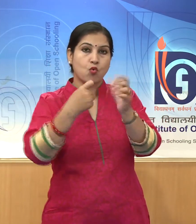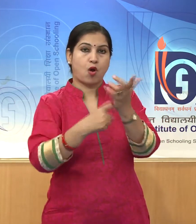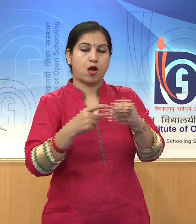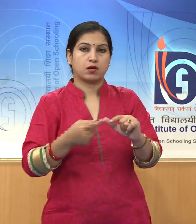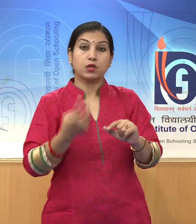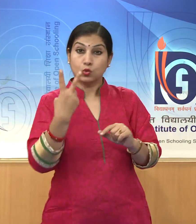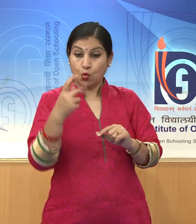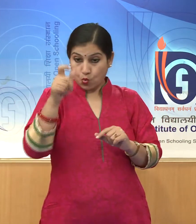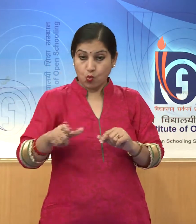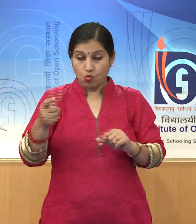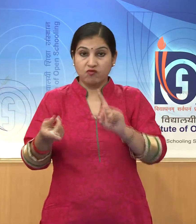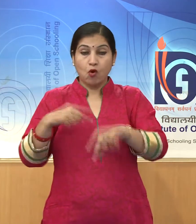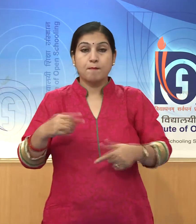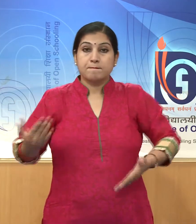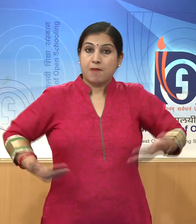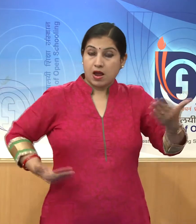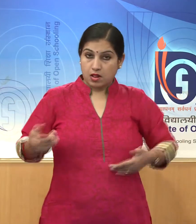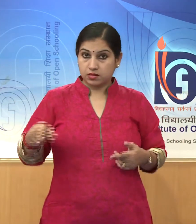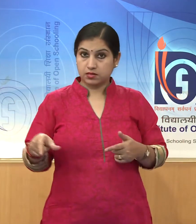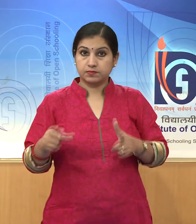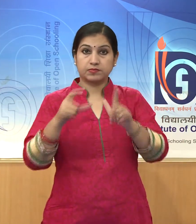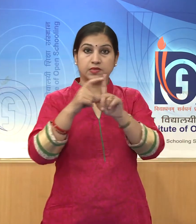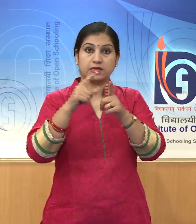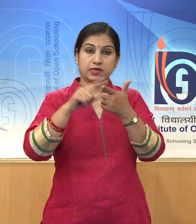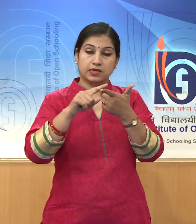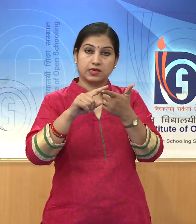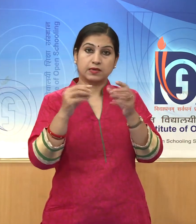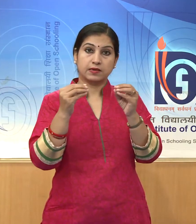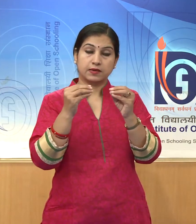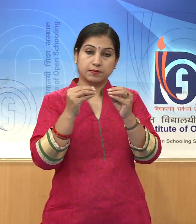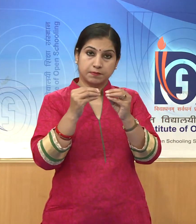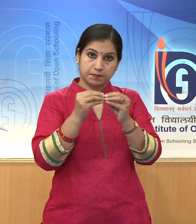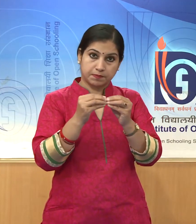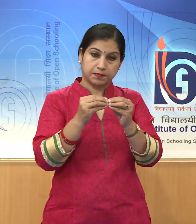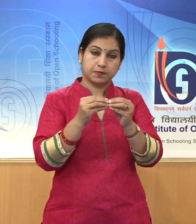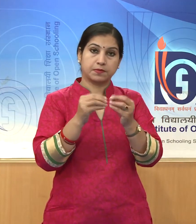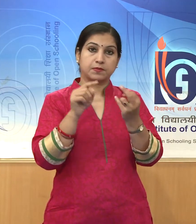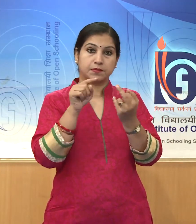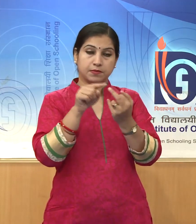Two of Bengal artists, Devi Prasad Rai Chaudhuri